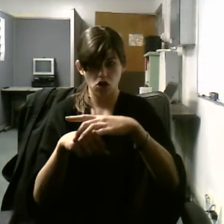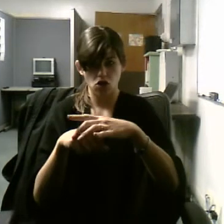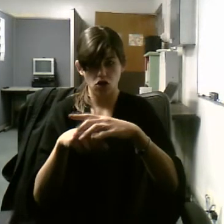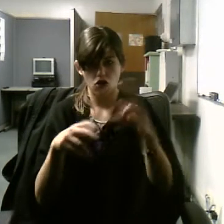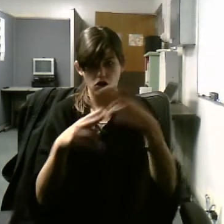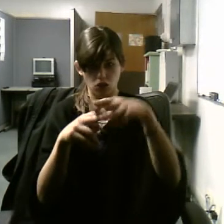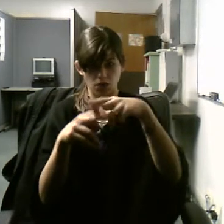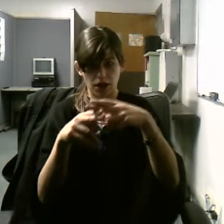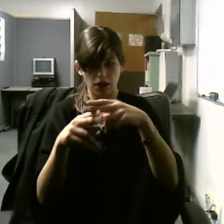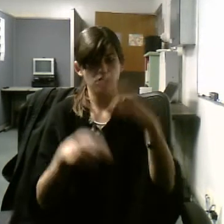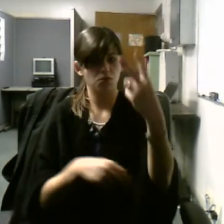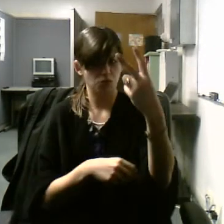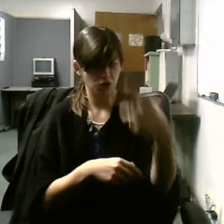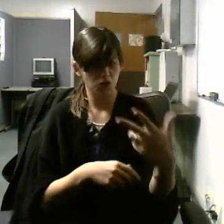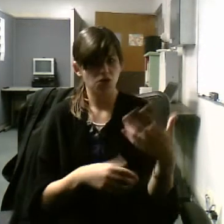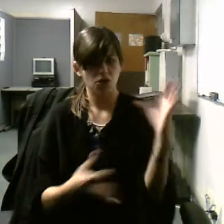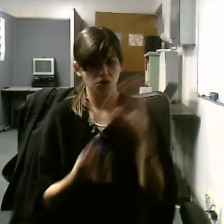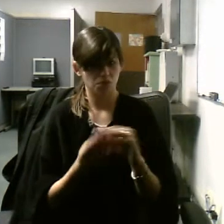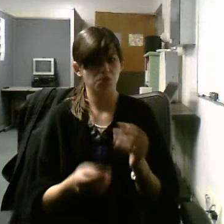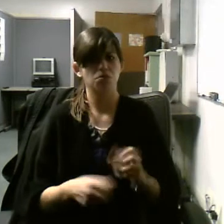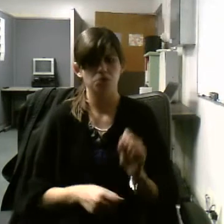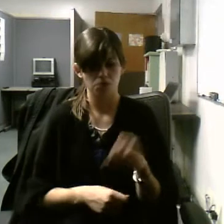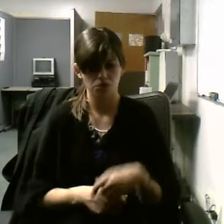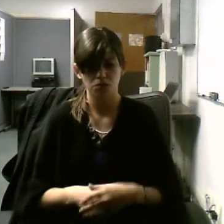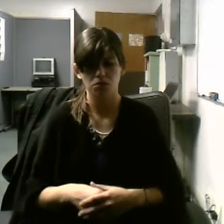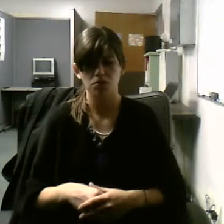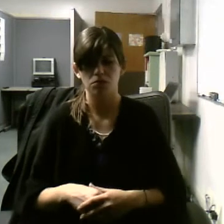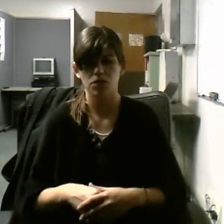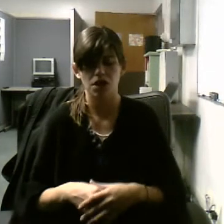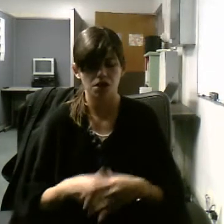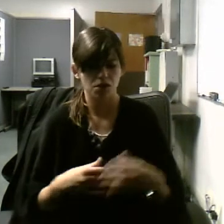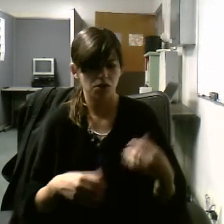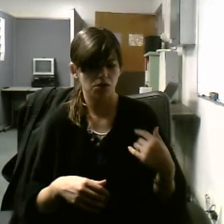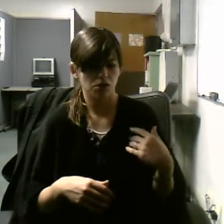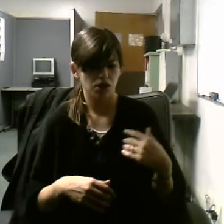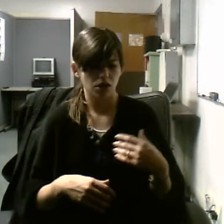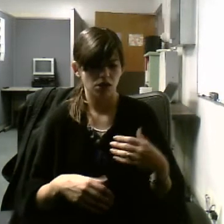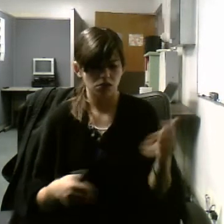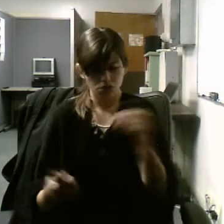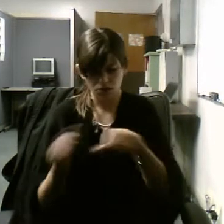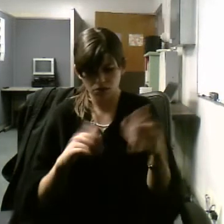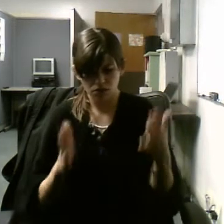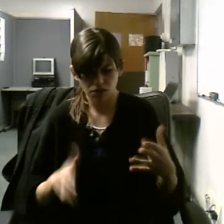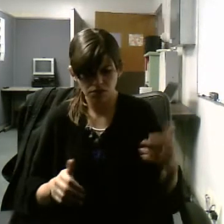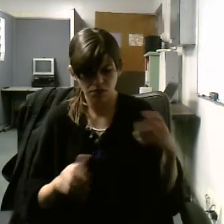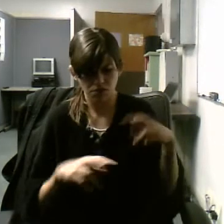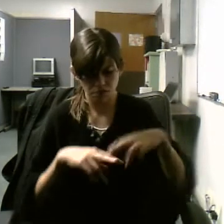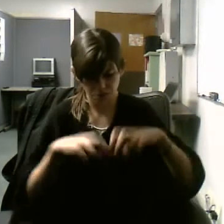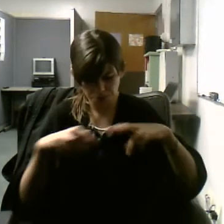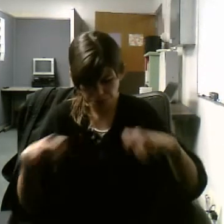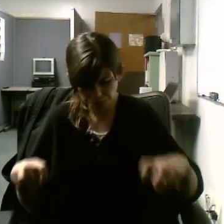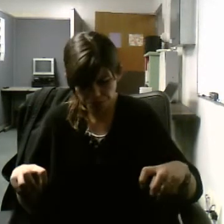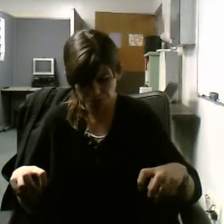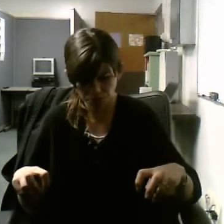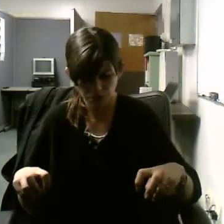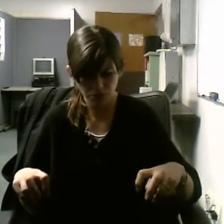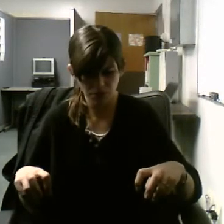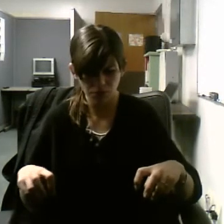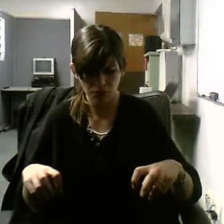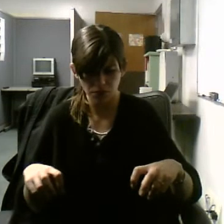Since we've never been there, scientists have to infer its composition and other properties from observations that are made on the surface